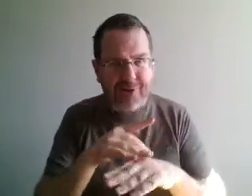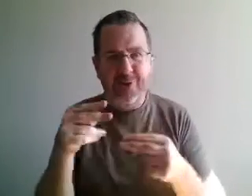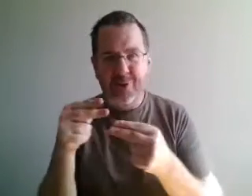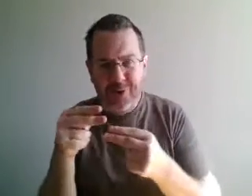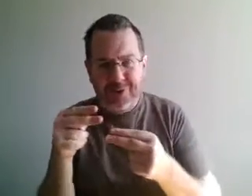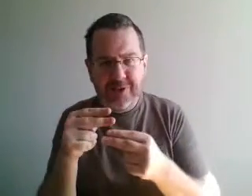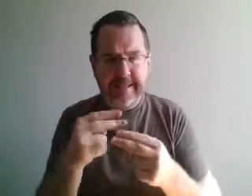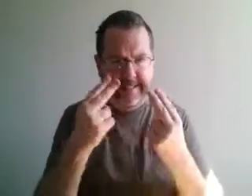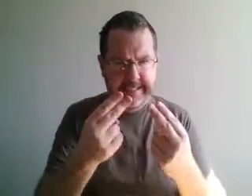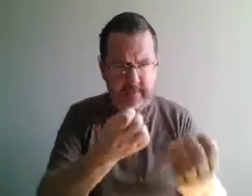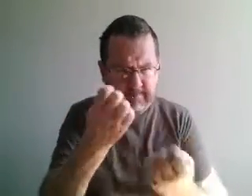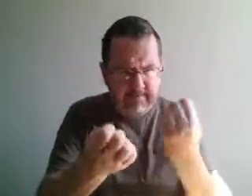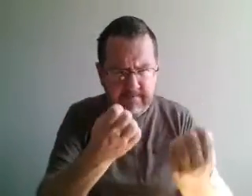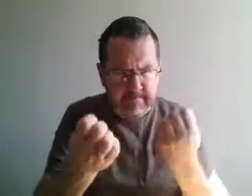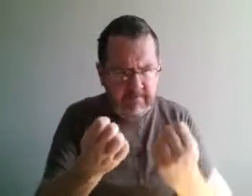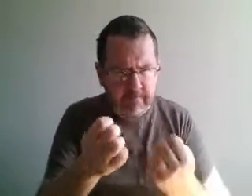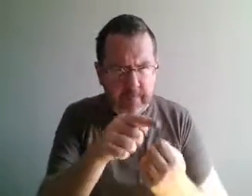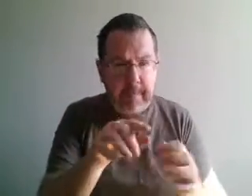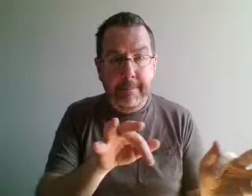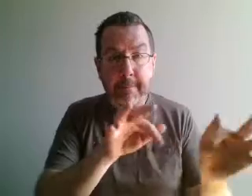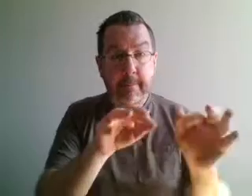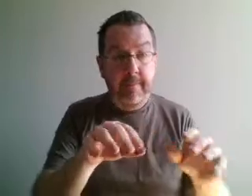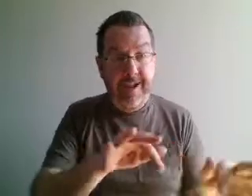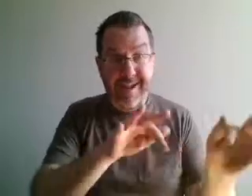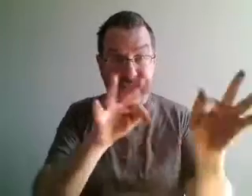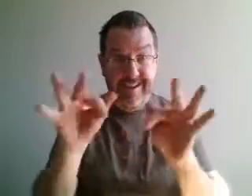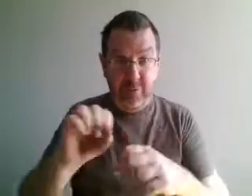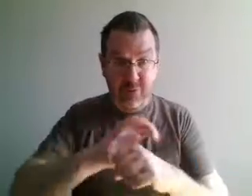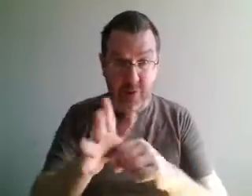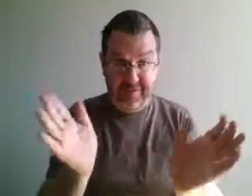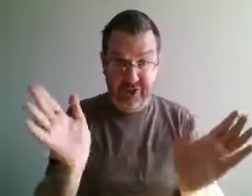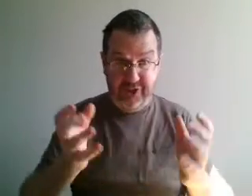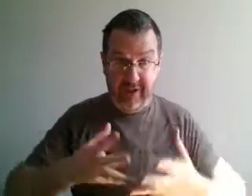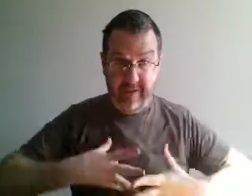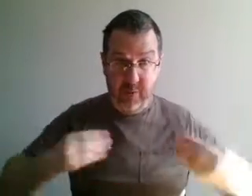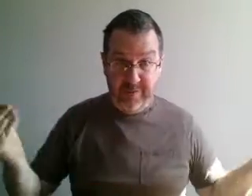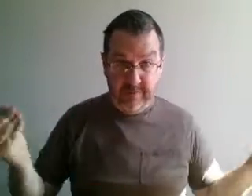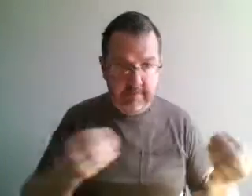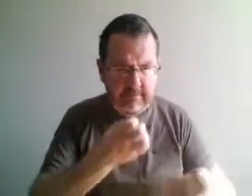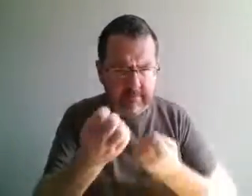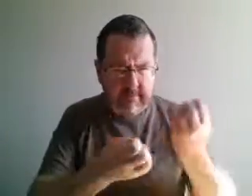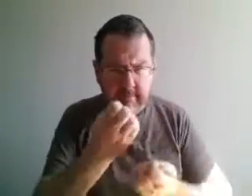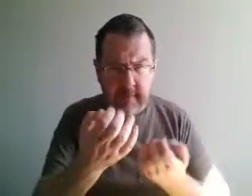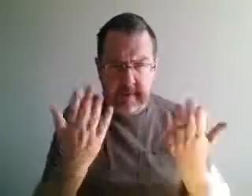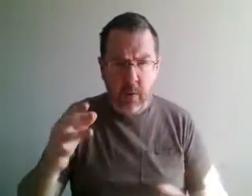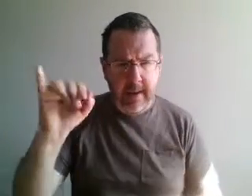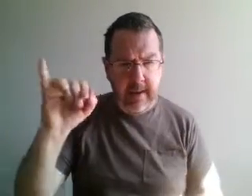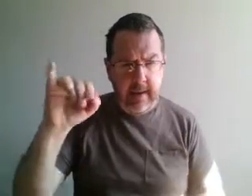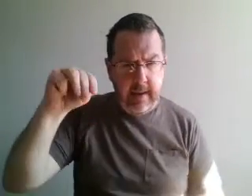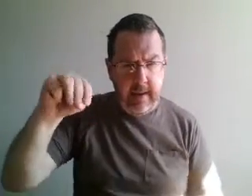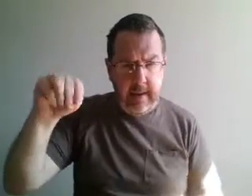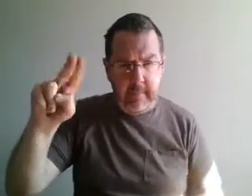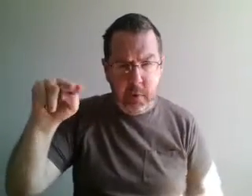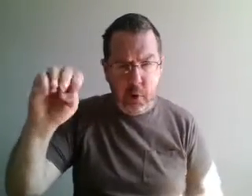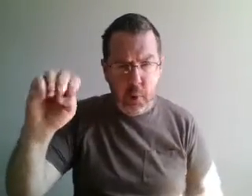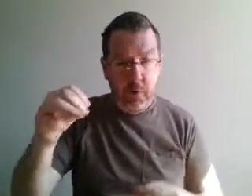they're immune to the virus. And I have no doubt in the coming weeks that antibody test will be more available